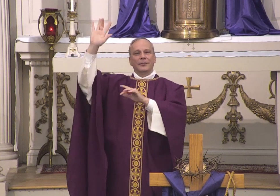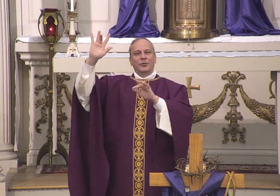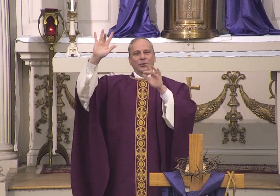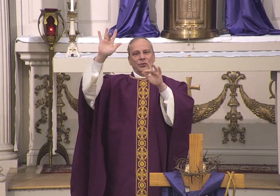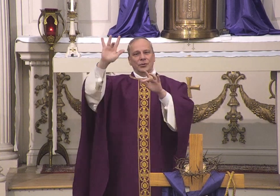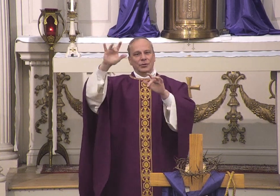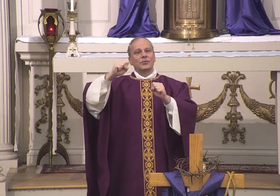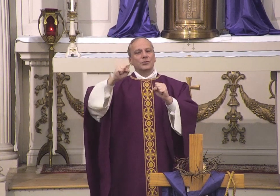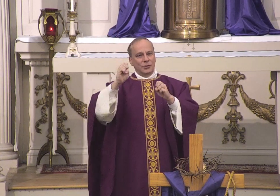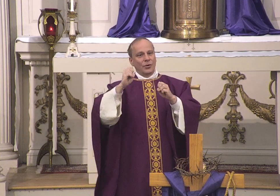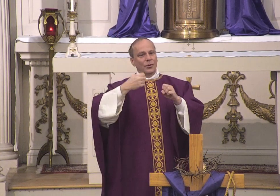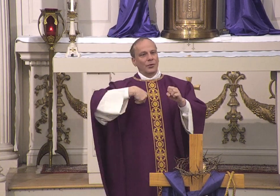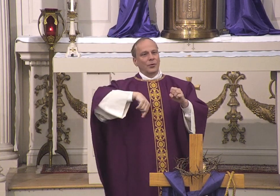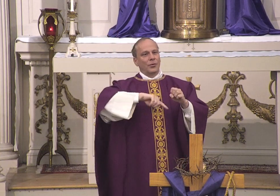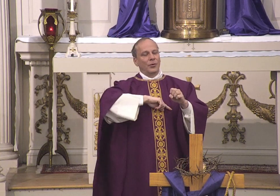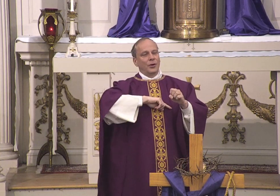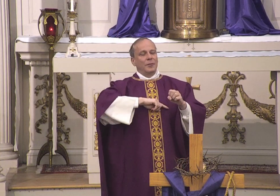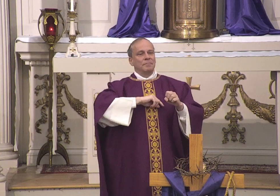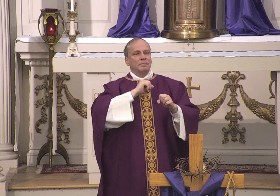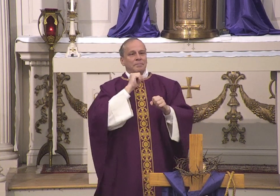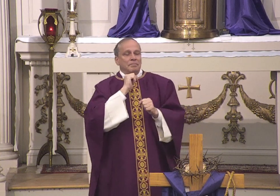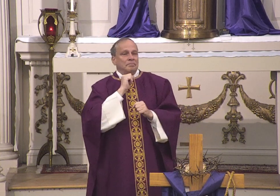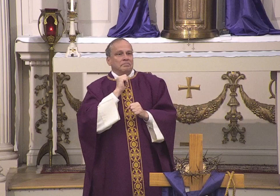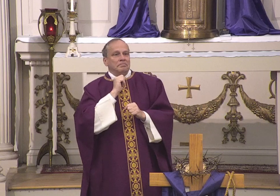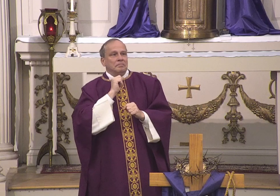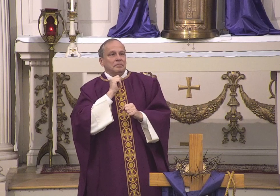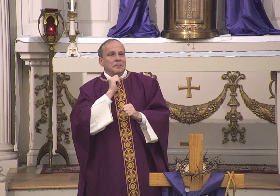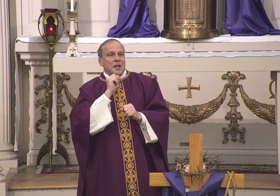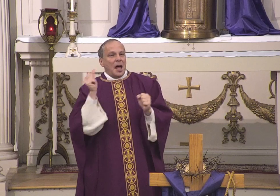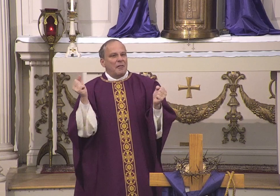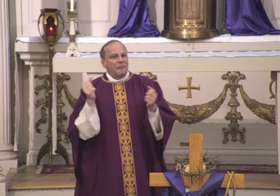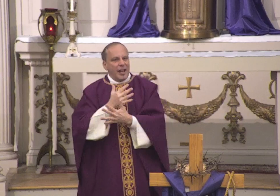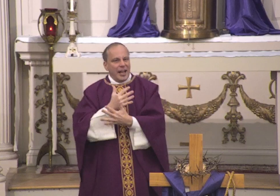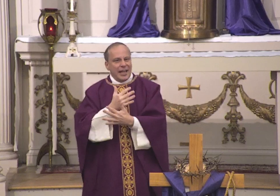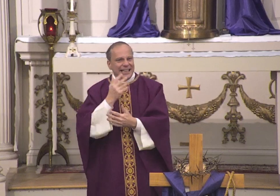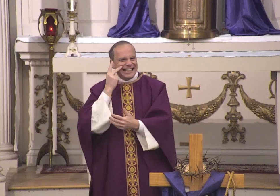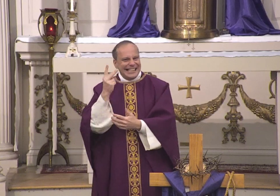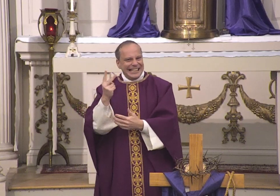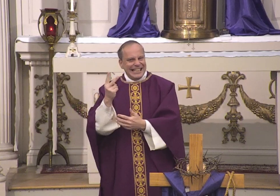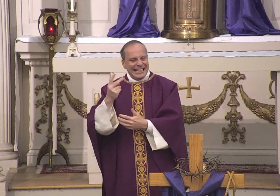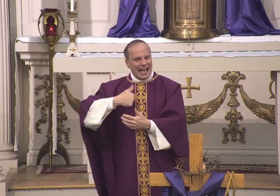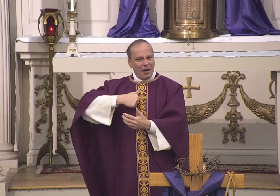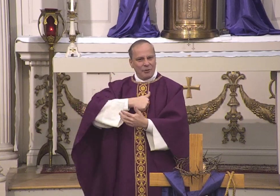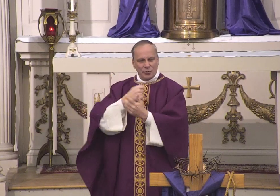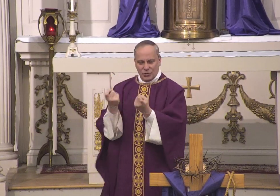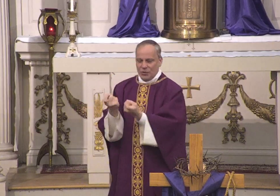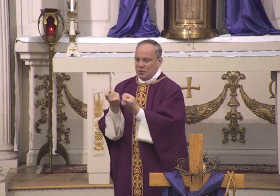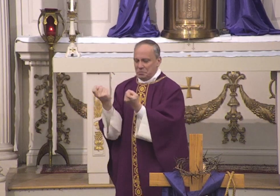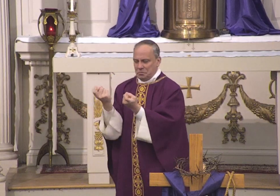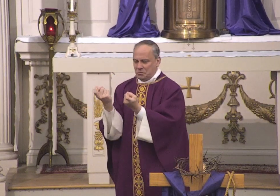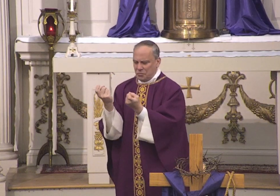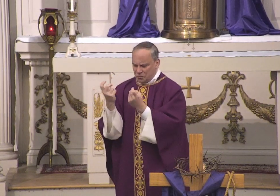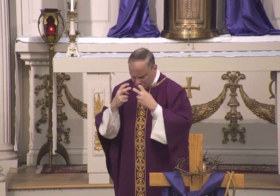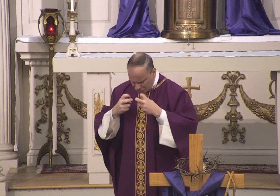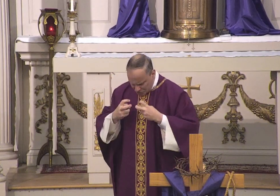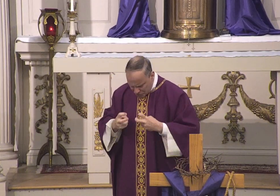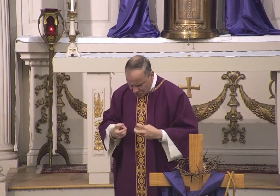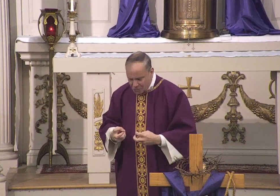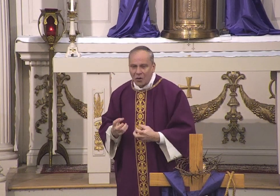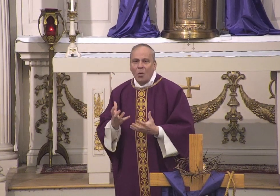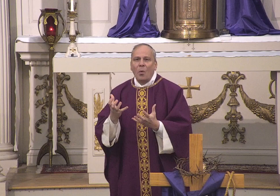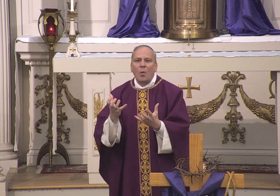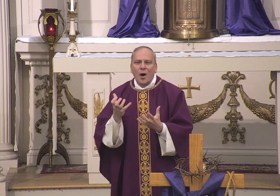with the New Testament, we know more about God's mercy. And so we are not afraid